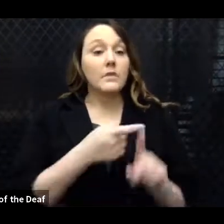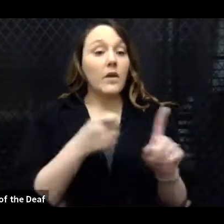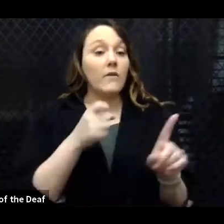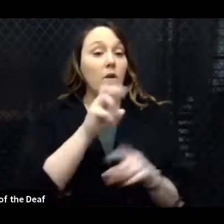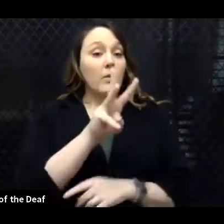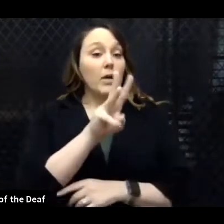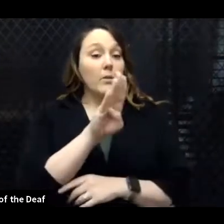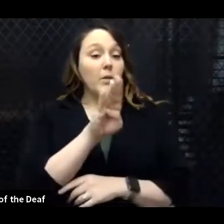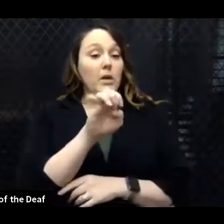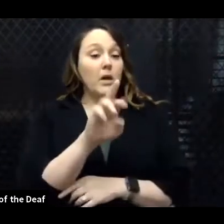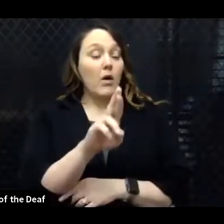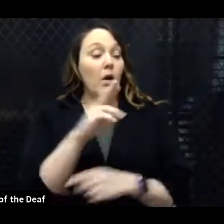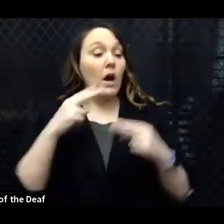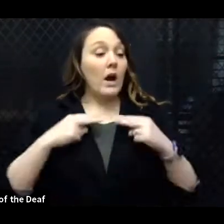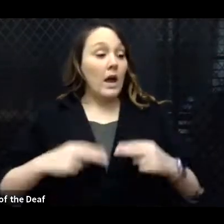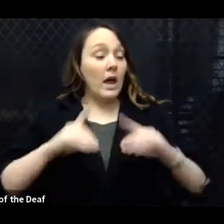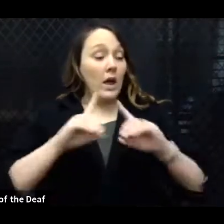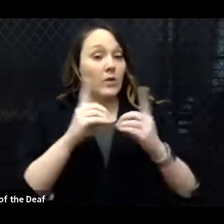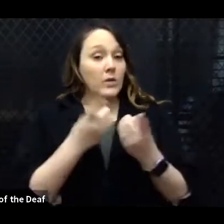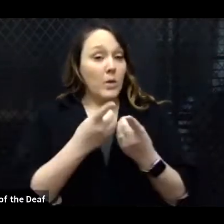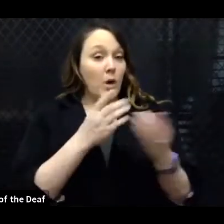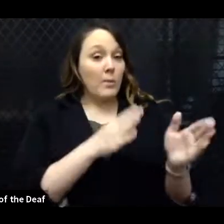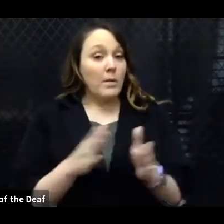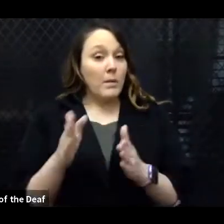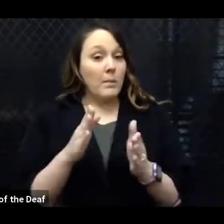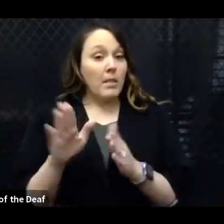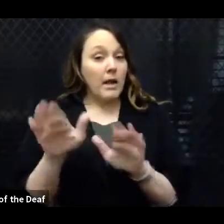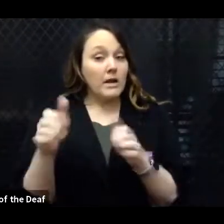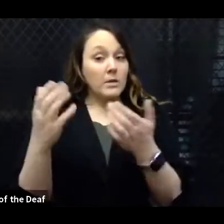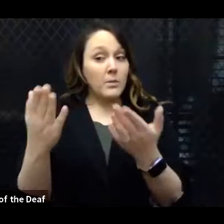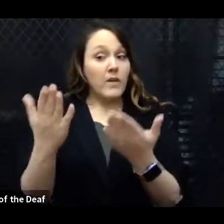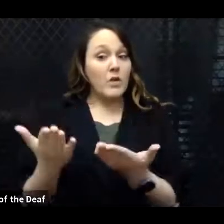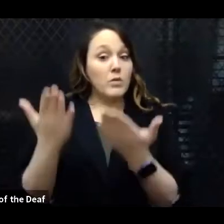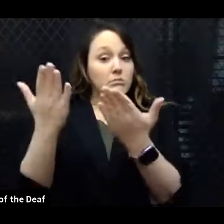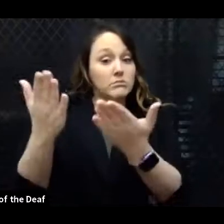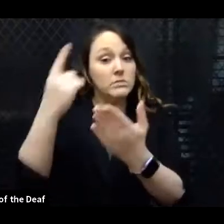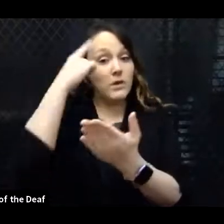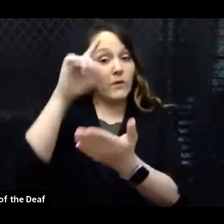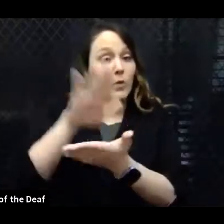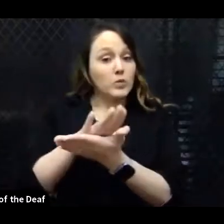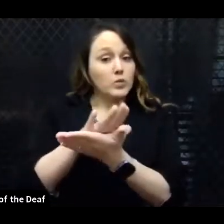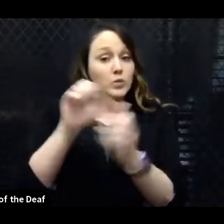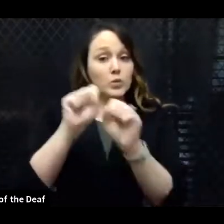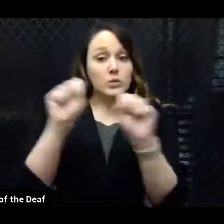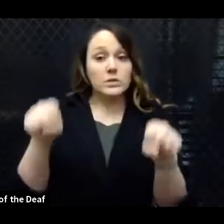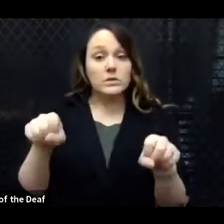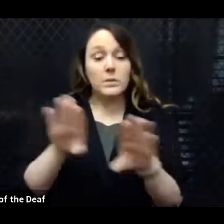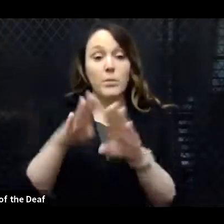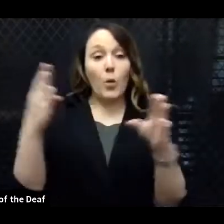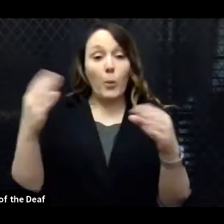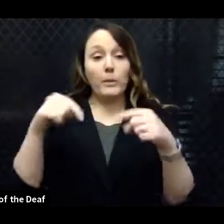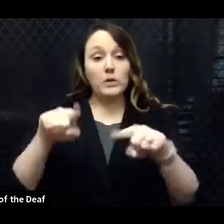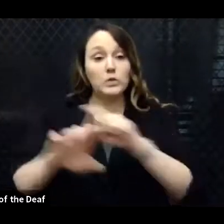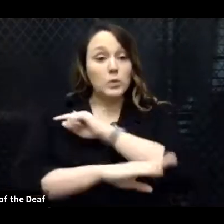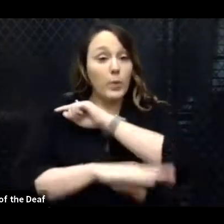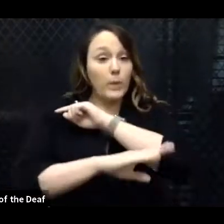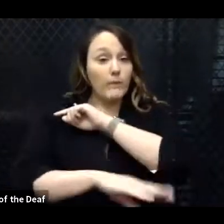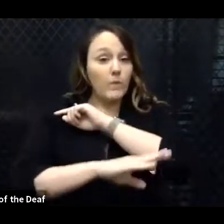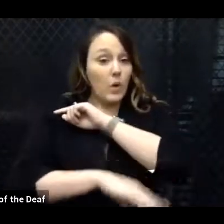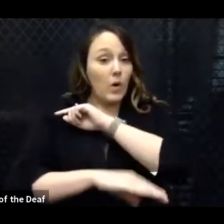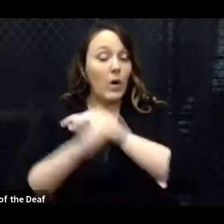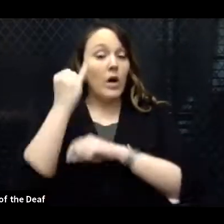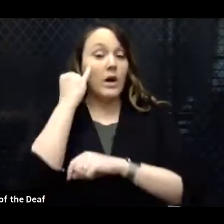WBIR, does the health department plan to give recommendations to the school system in regards to opening in the fall? If so, have